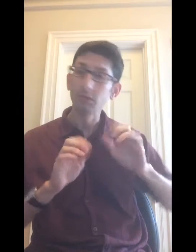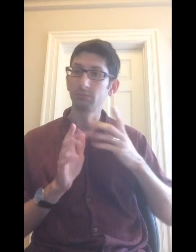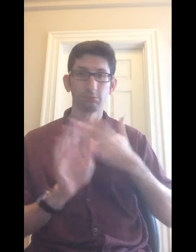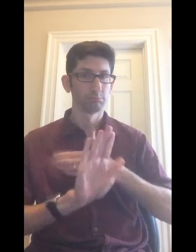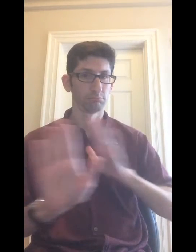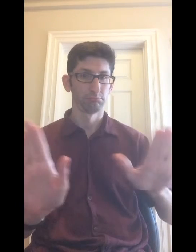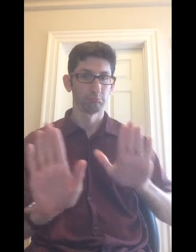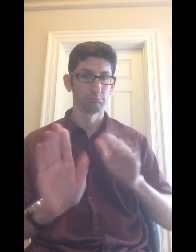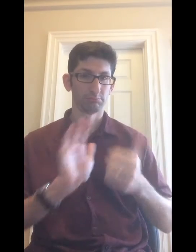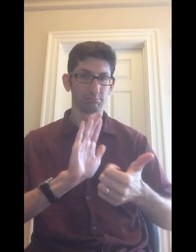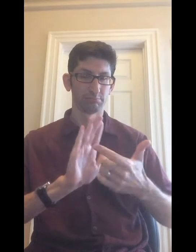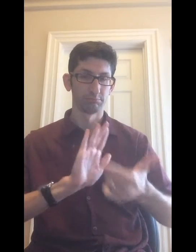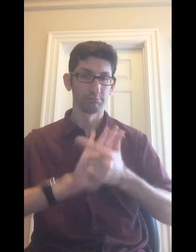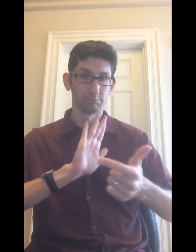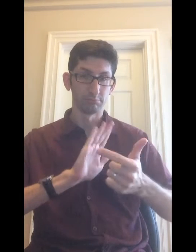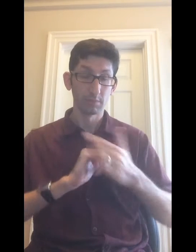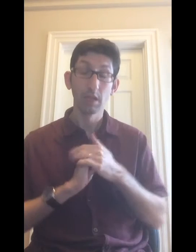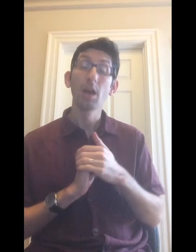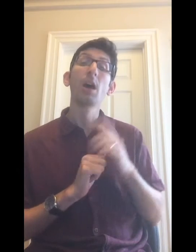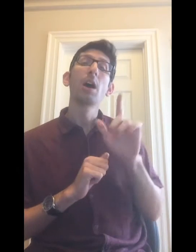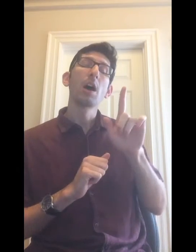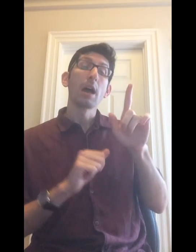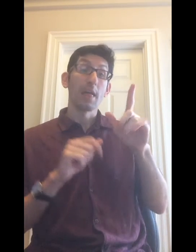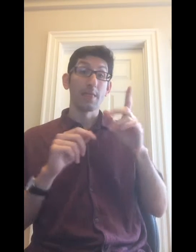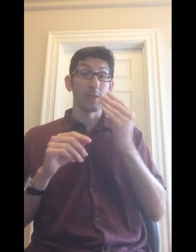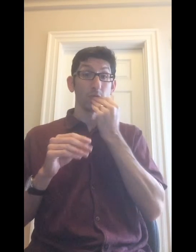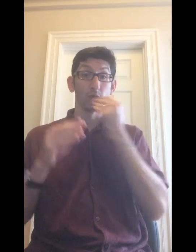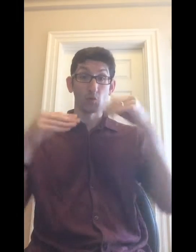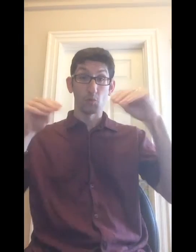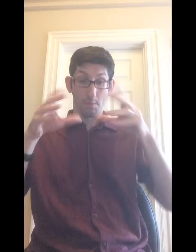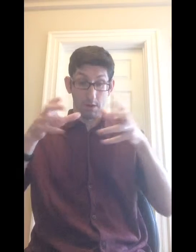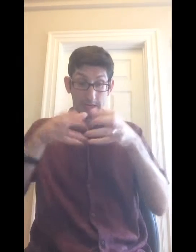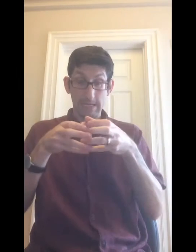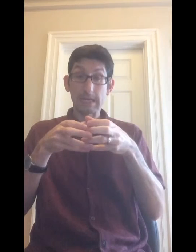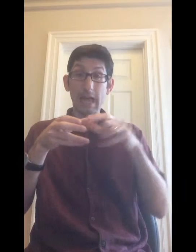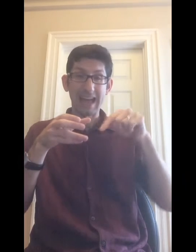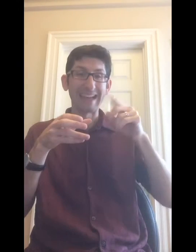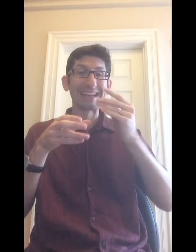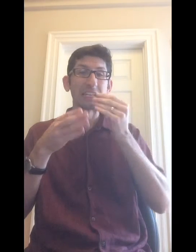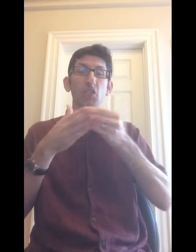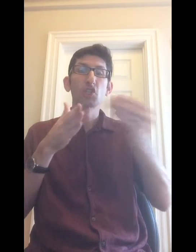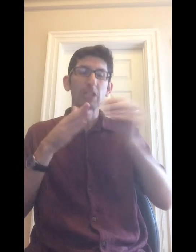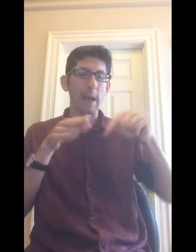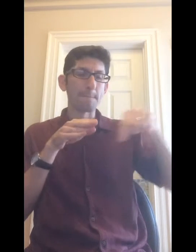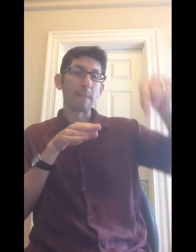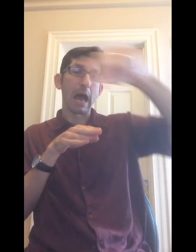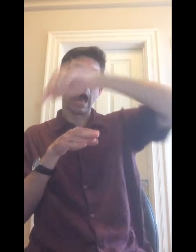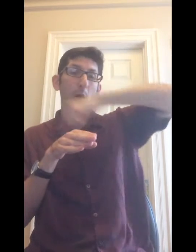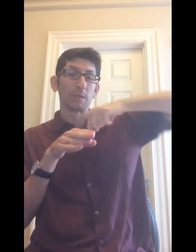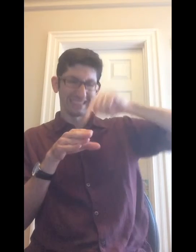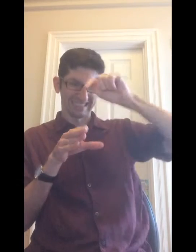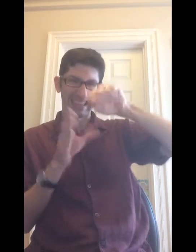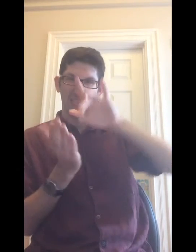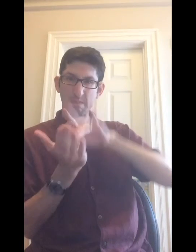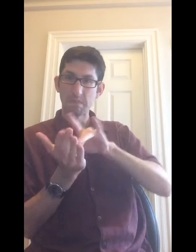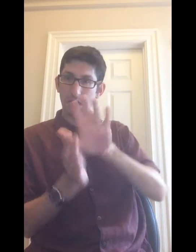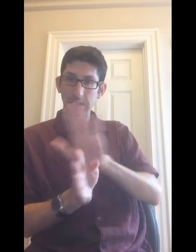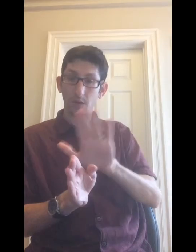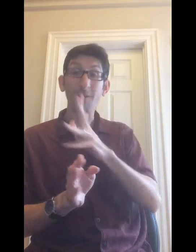often encouraged to shop on the periphery of their grocery stores or at the farmer's market. But the goal is to avoid